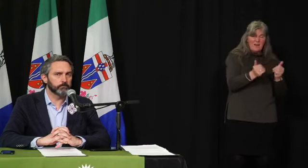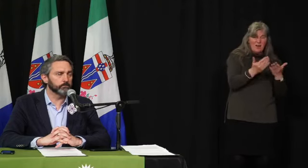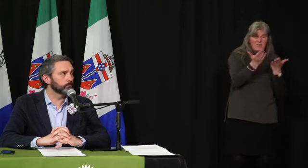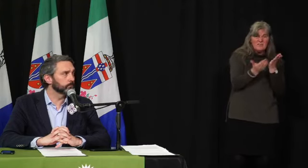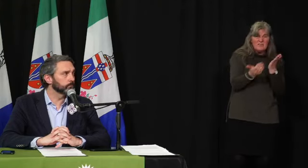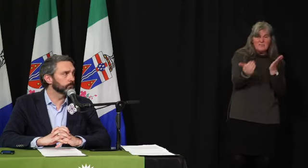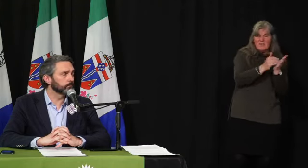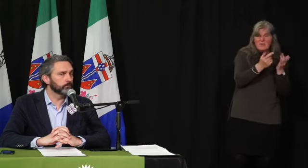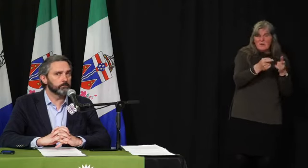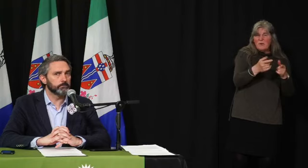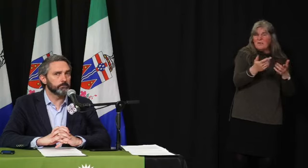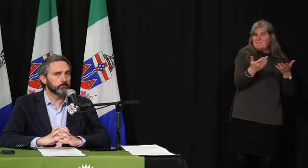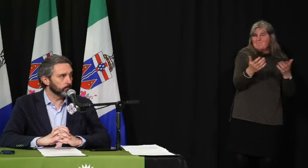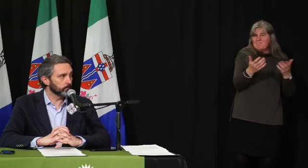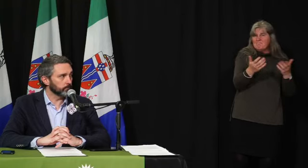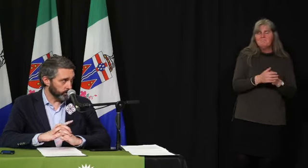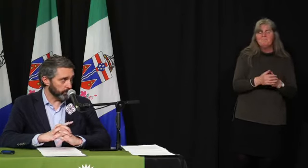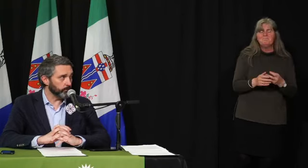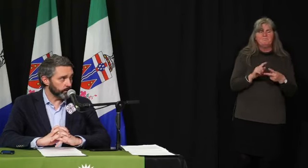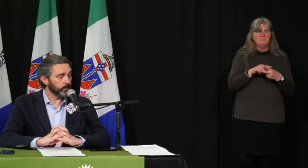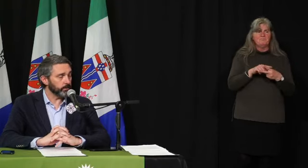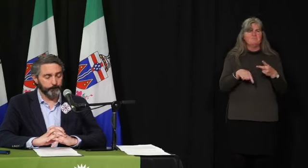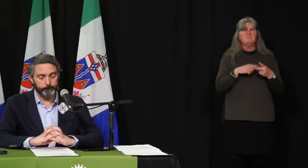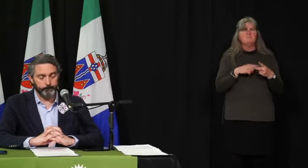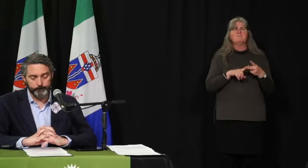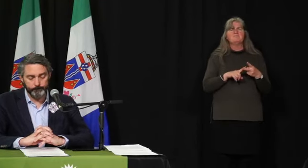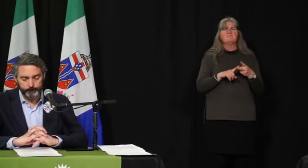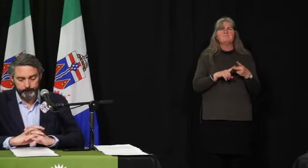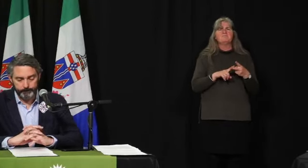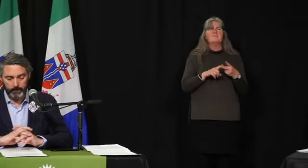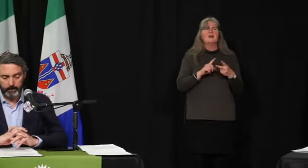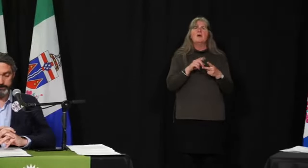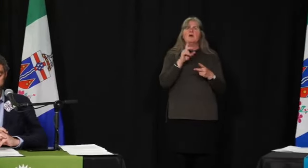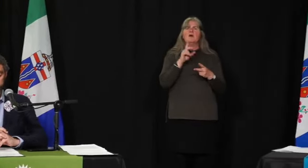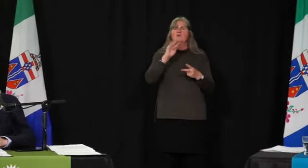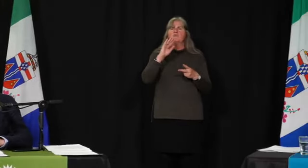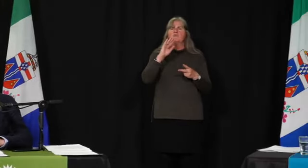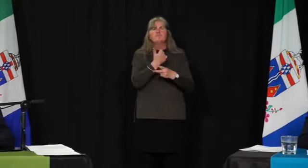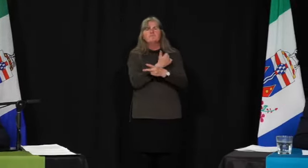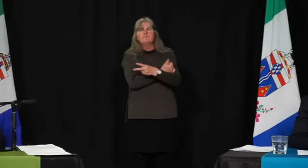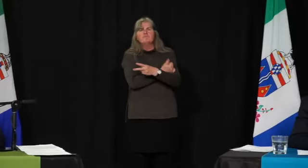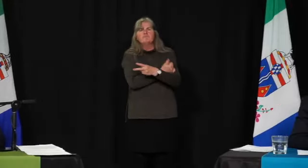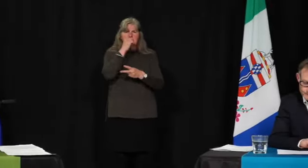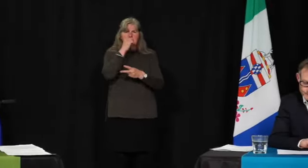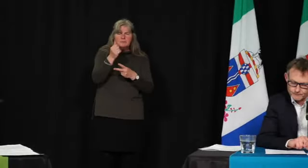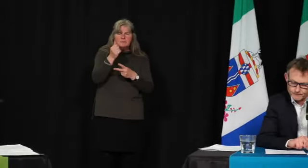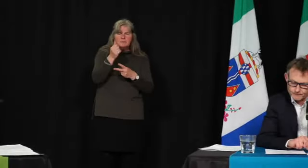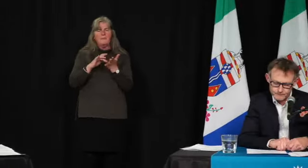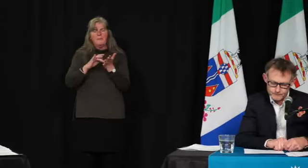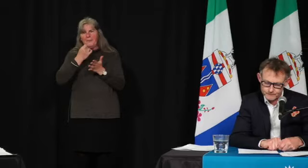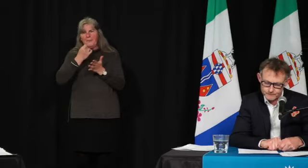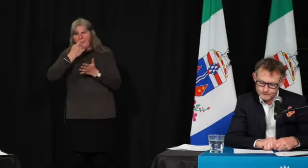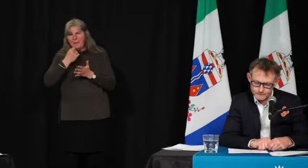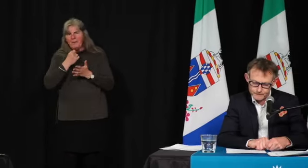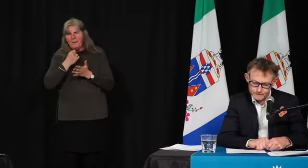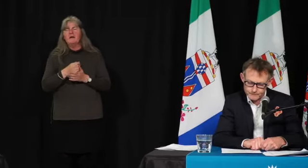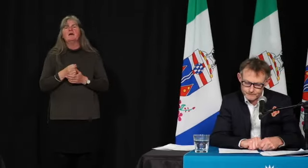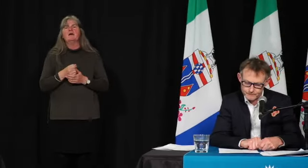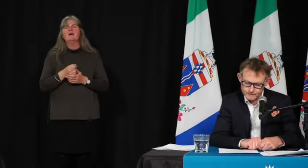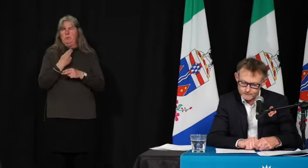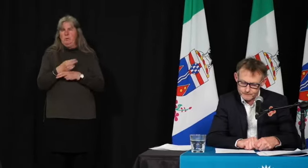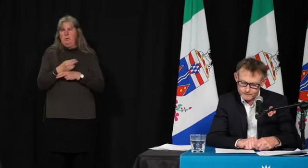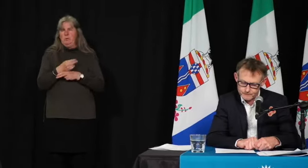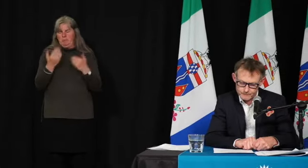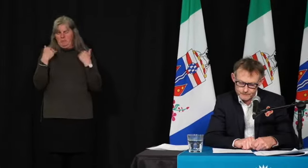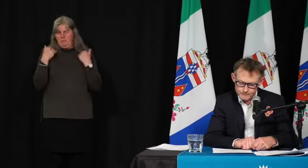services? The second part has to do specifically with drug abuse. Fentanyl still takes lives and affects many of our kids and